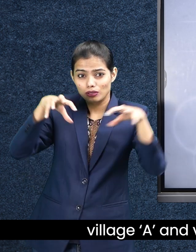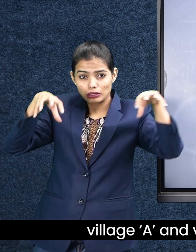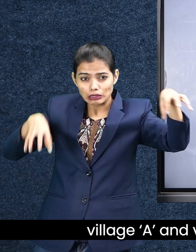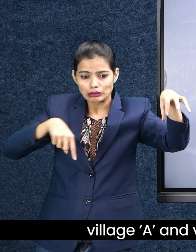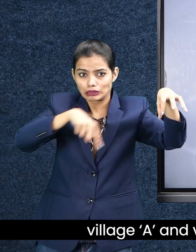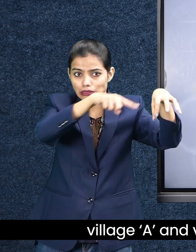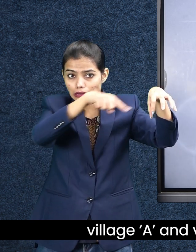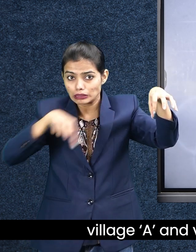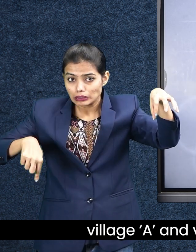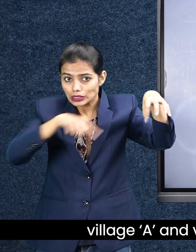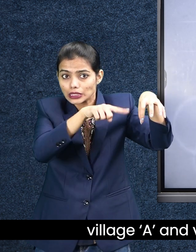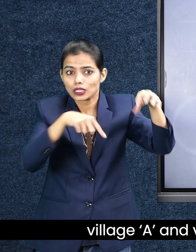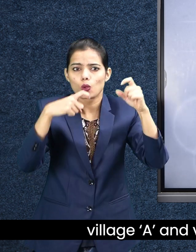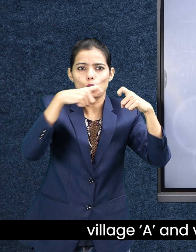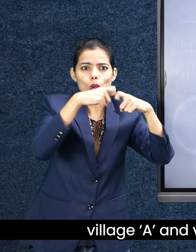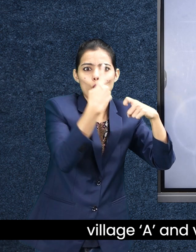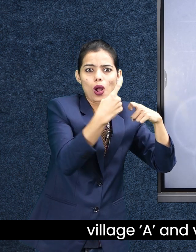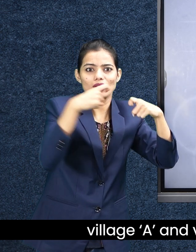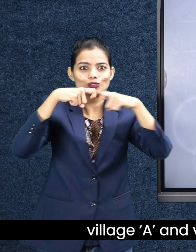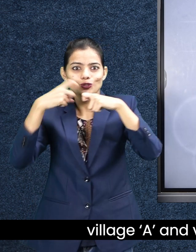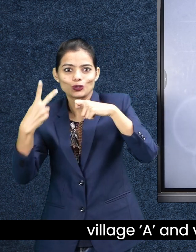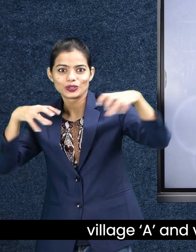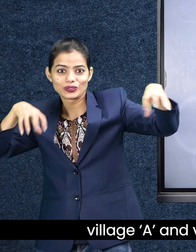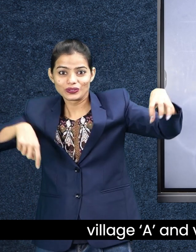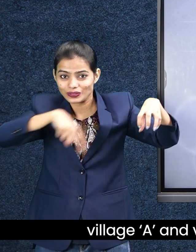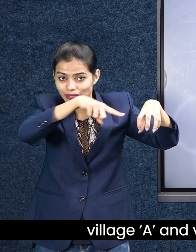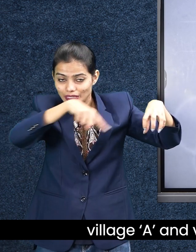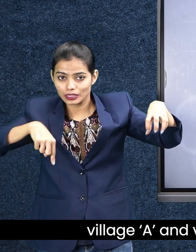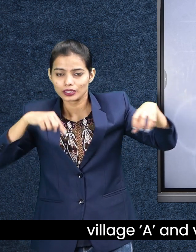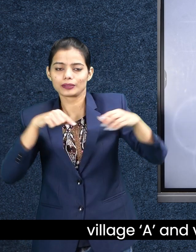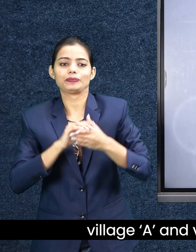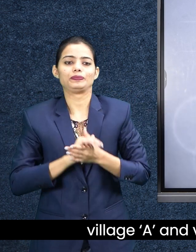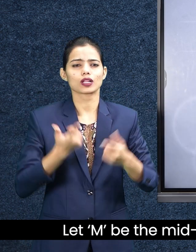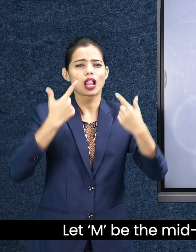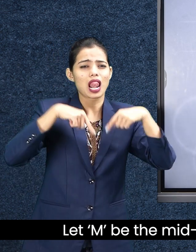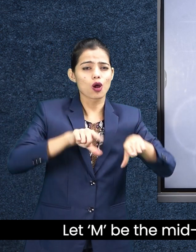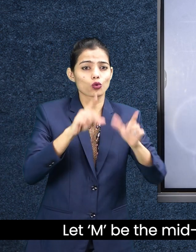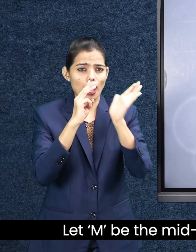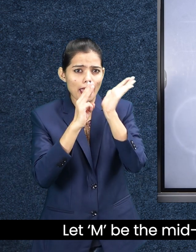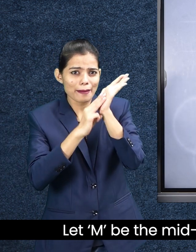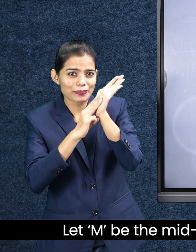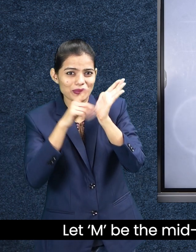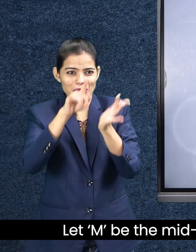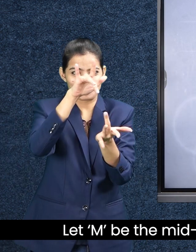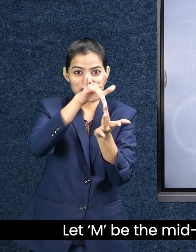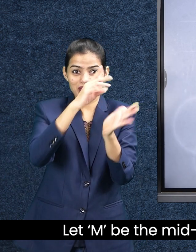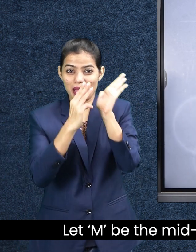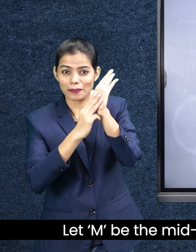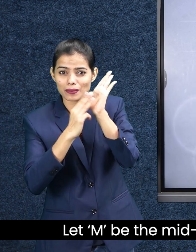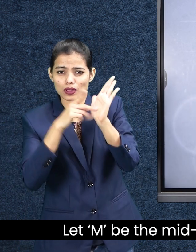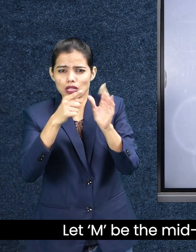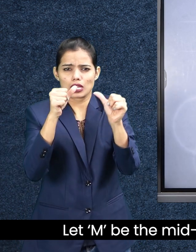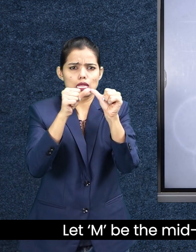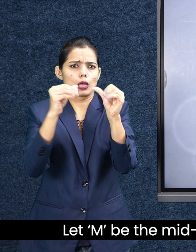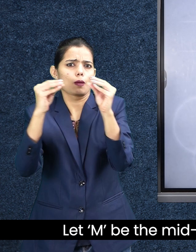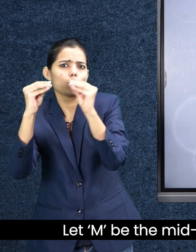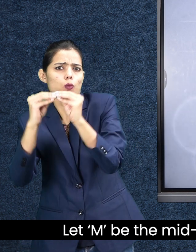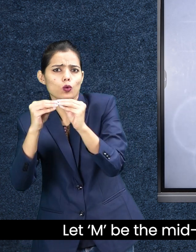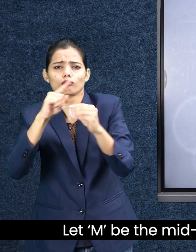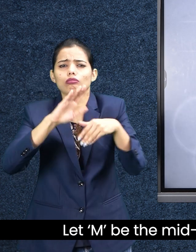and x2, x1 less than x2. Let M be the midpoint of AB, then x